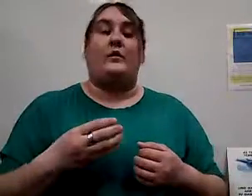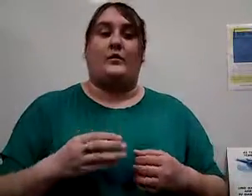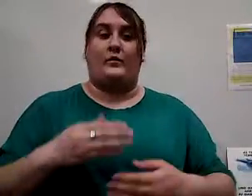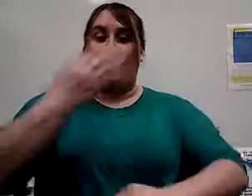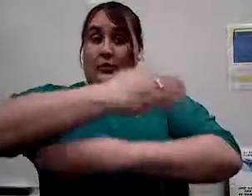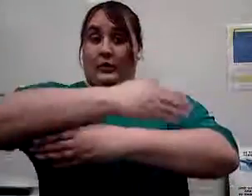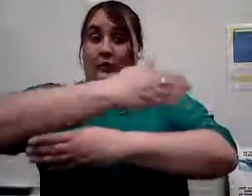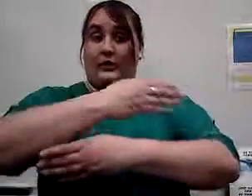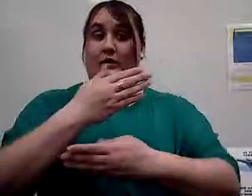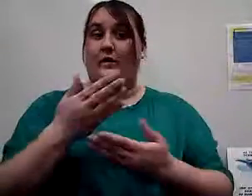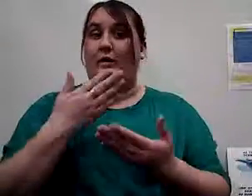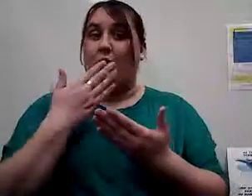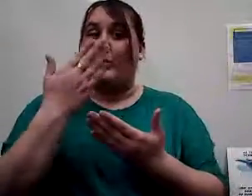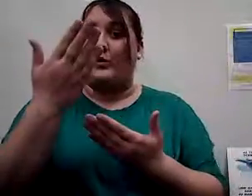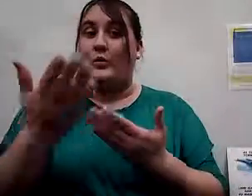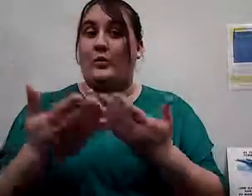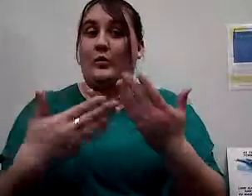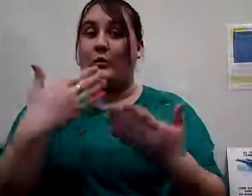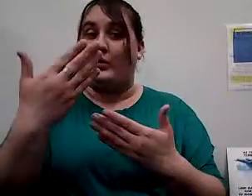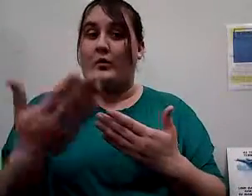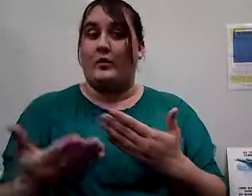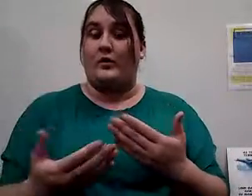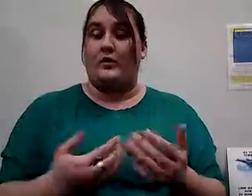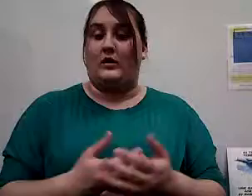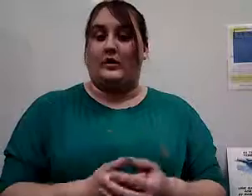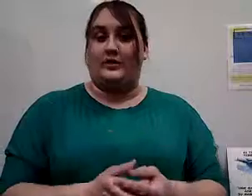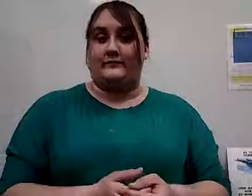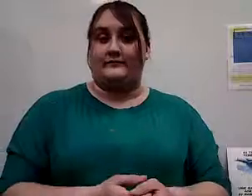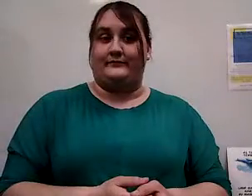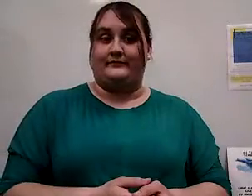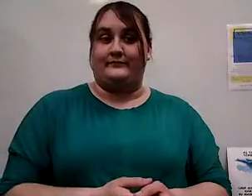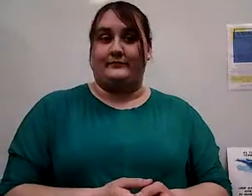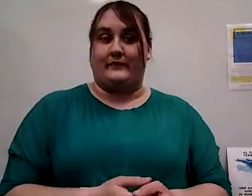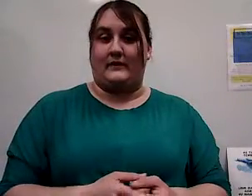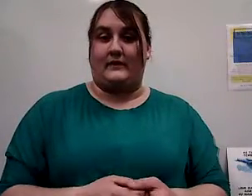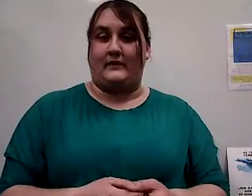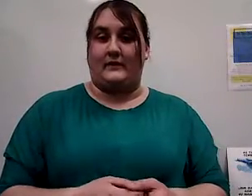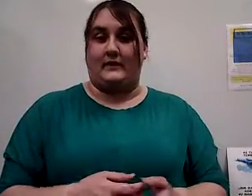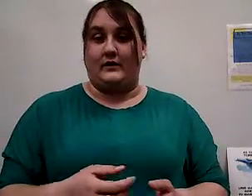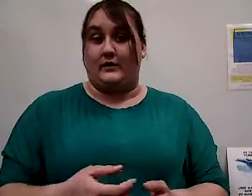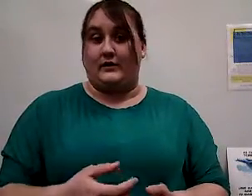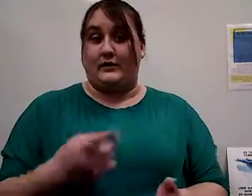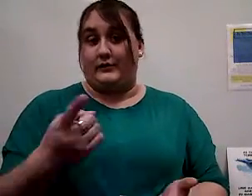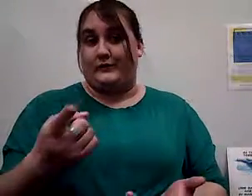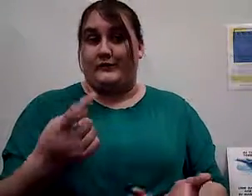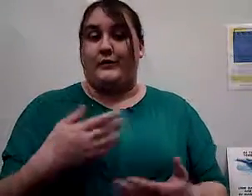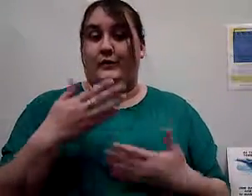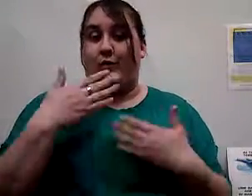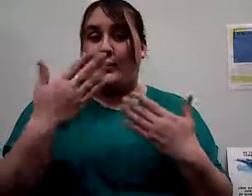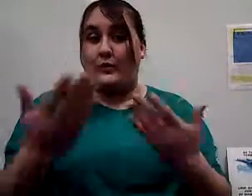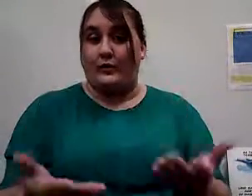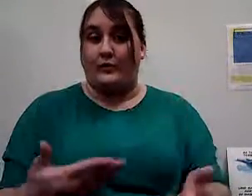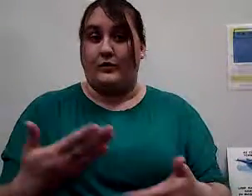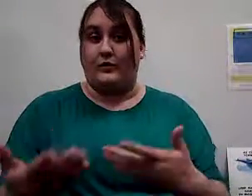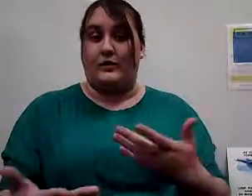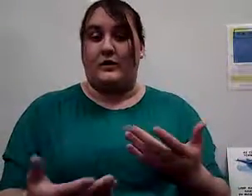to a window itself and you breathe on the window. You have, every time you exhale carbon dioxide, other gases, as well as water vapor.